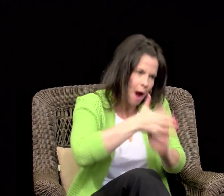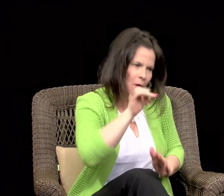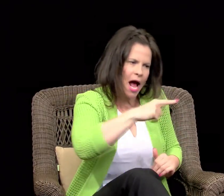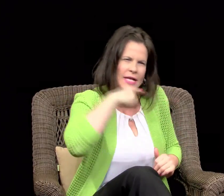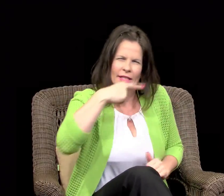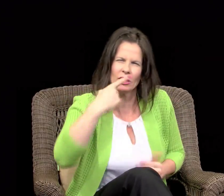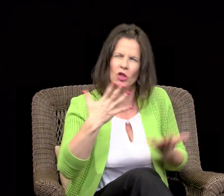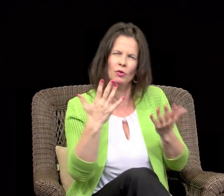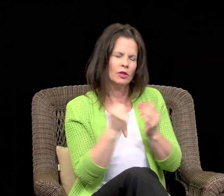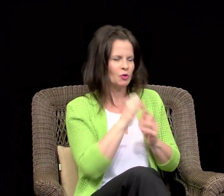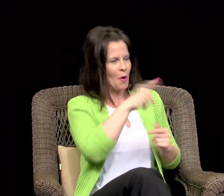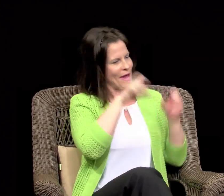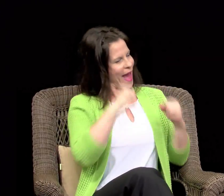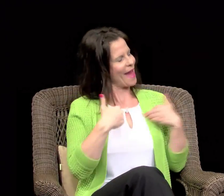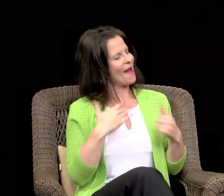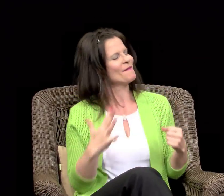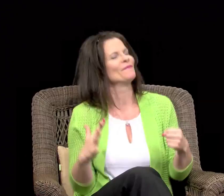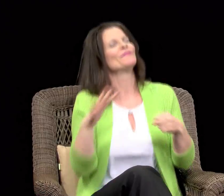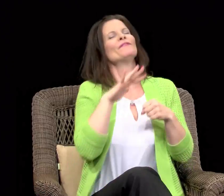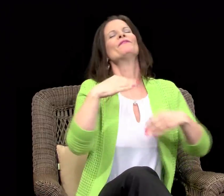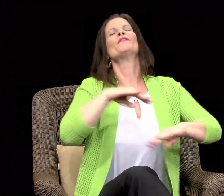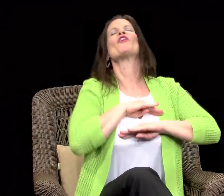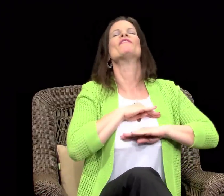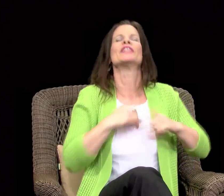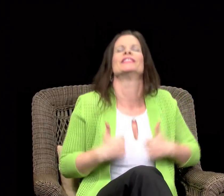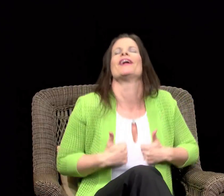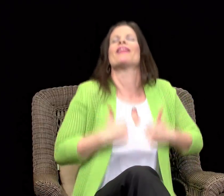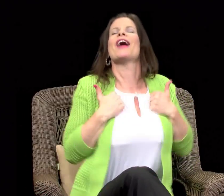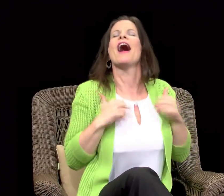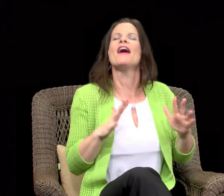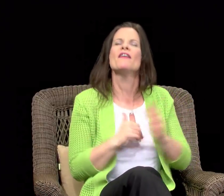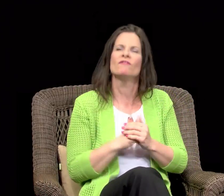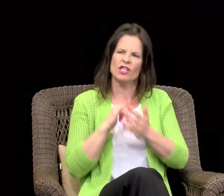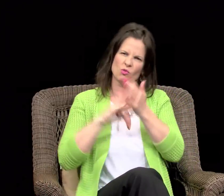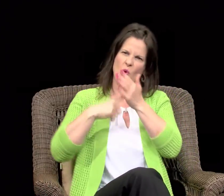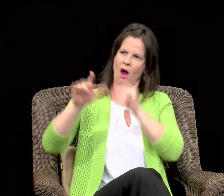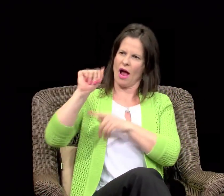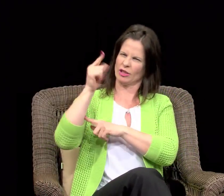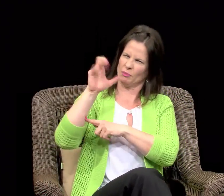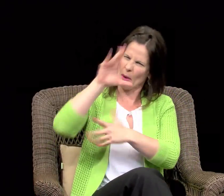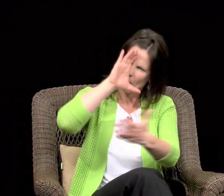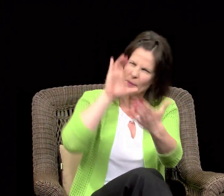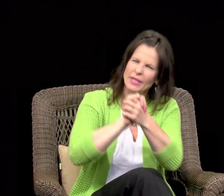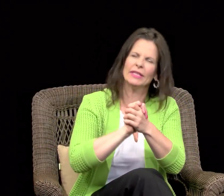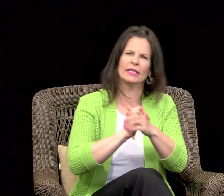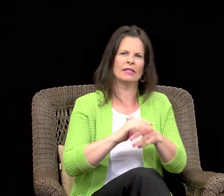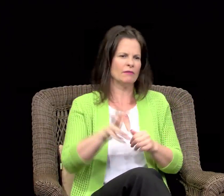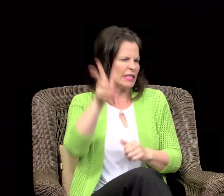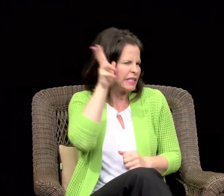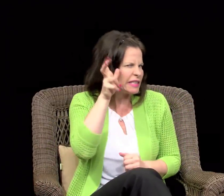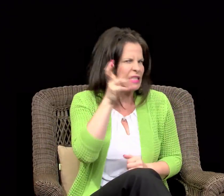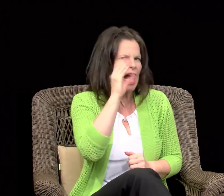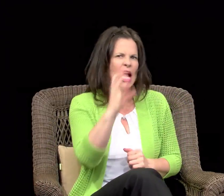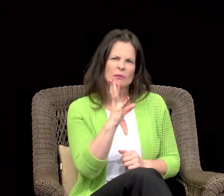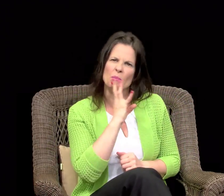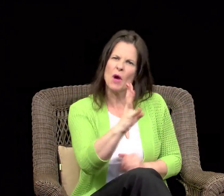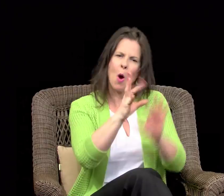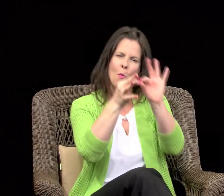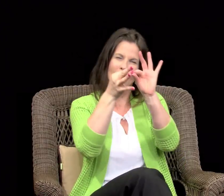world. And so they teach them to become hearing and live fulfilled lives. But that's what Alexender Graham Bell